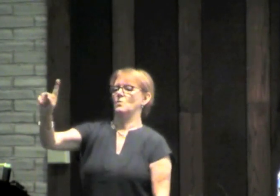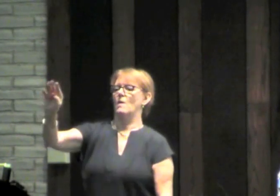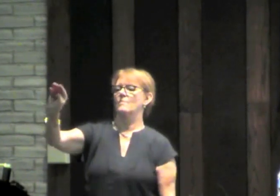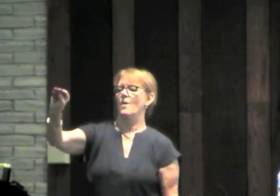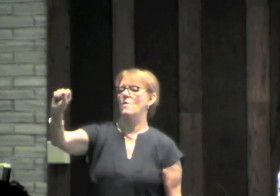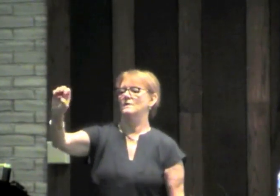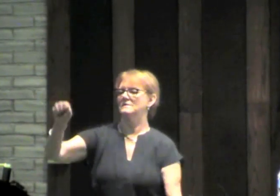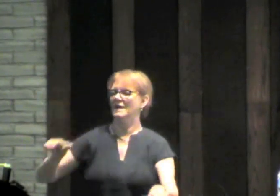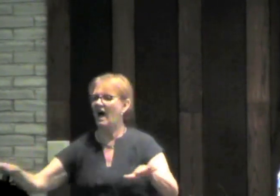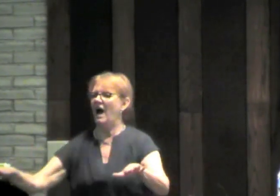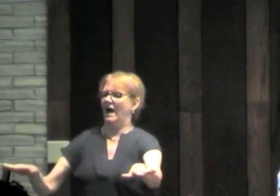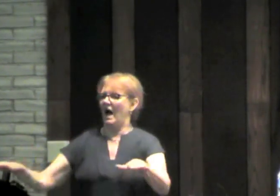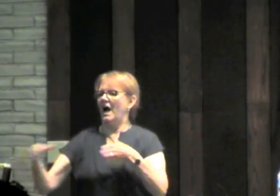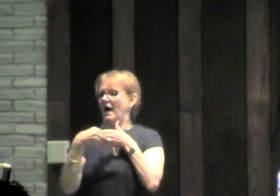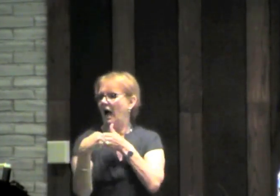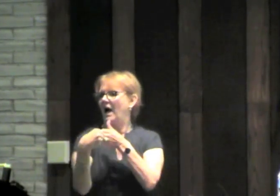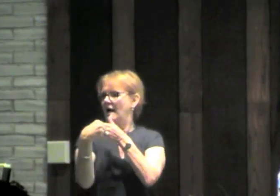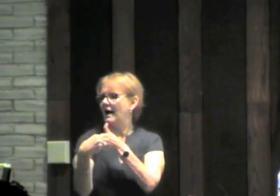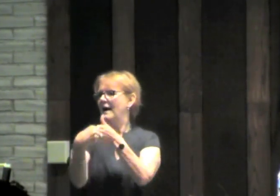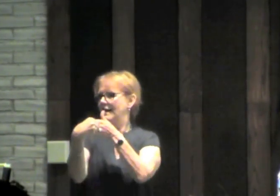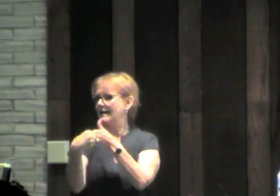Turkey, at the Turkish mosque.